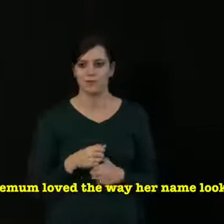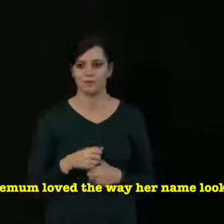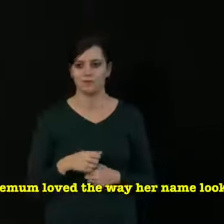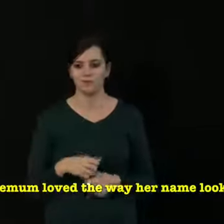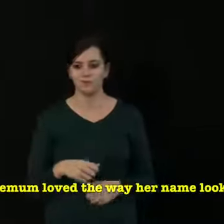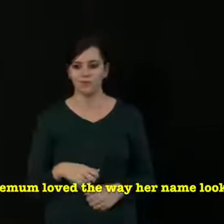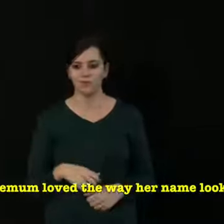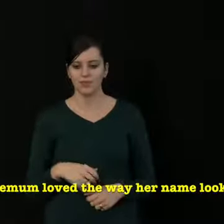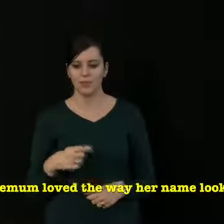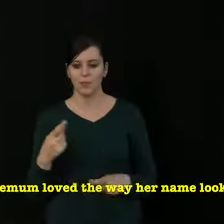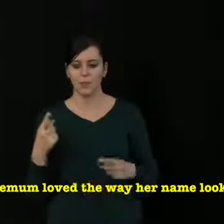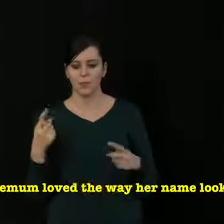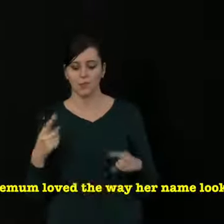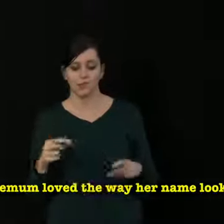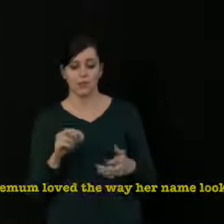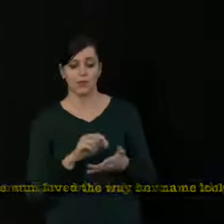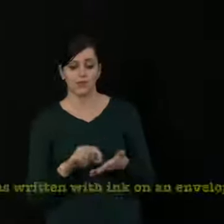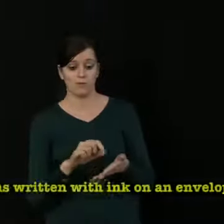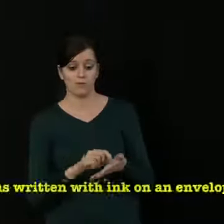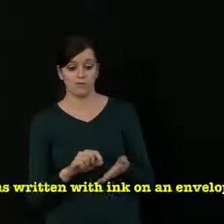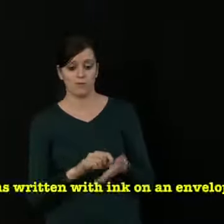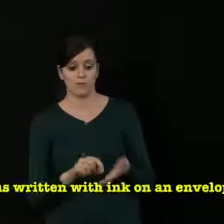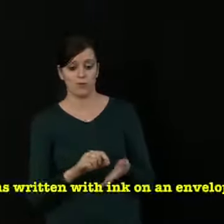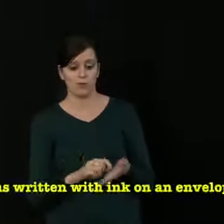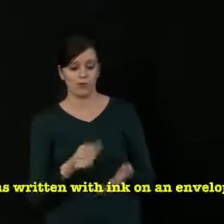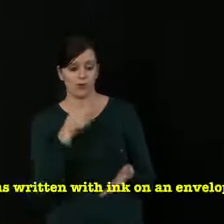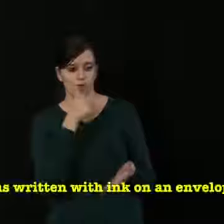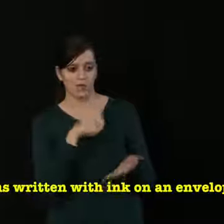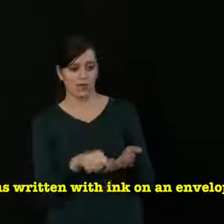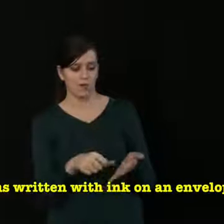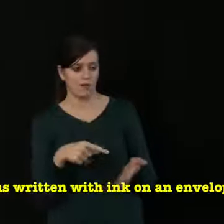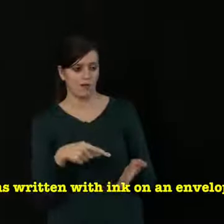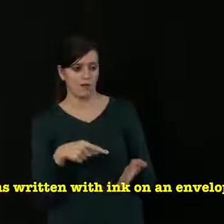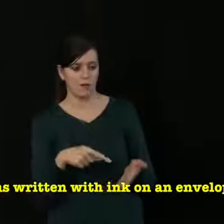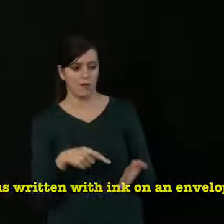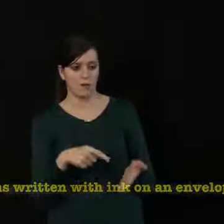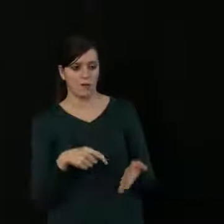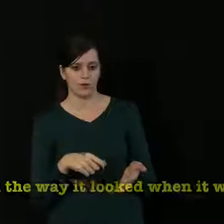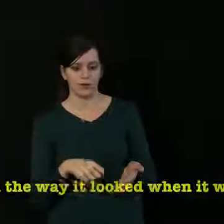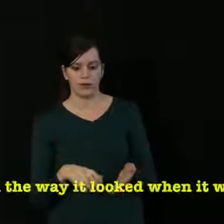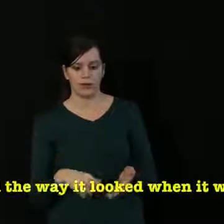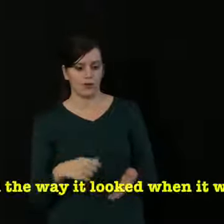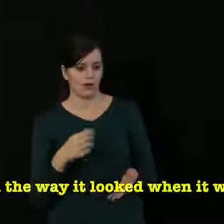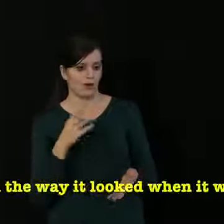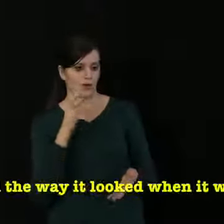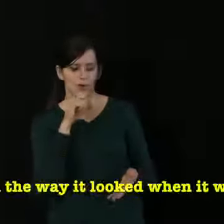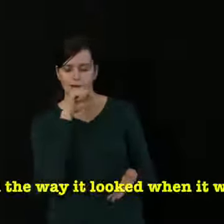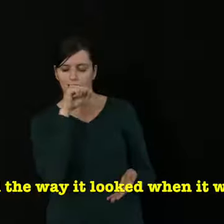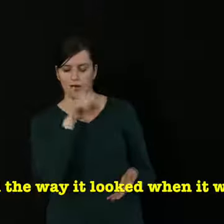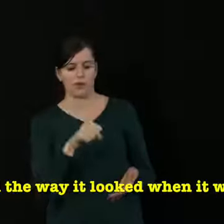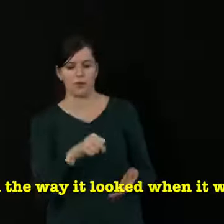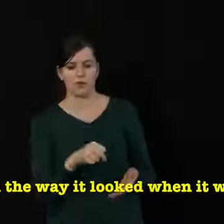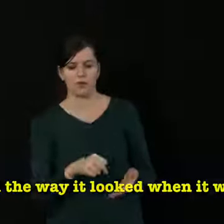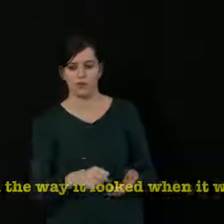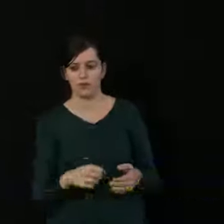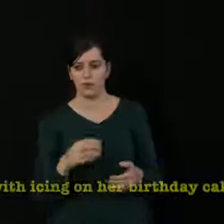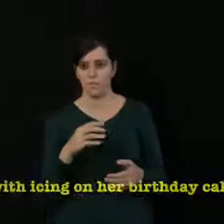Chrysanthemum loved the way her name looked when it was written with ink on an envelope. She loved the way it looked when it was written